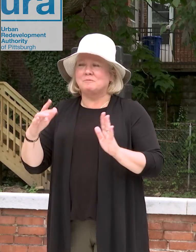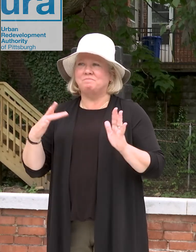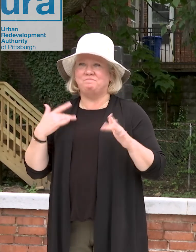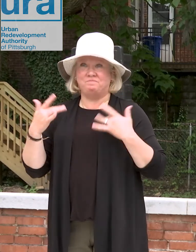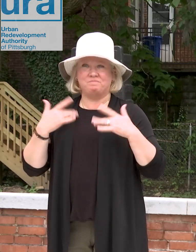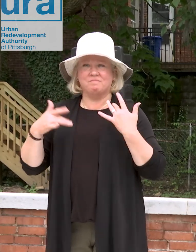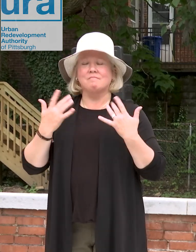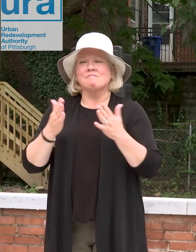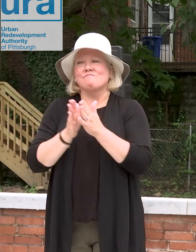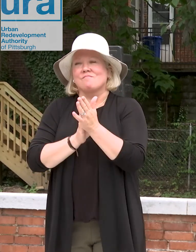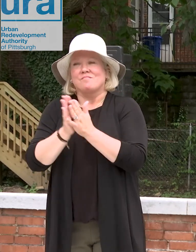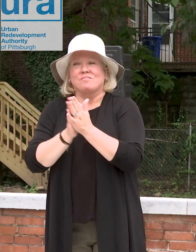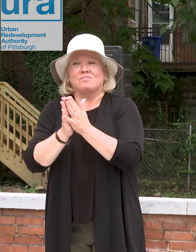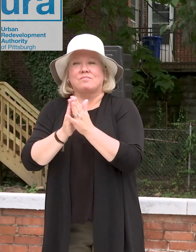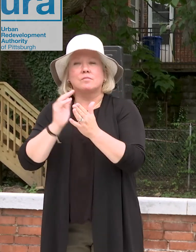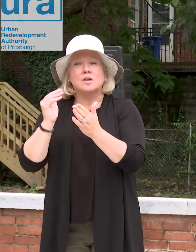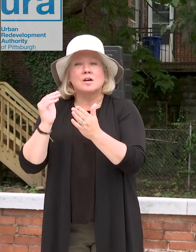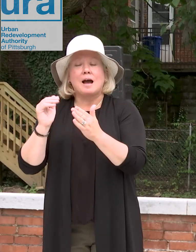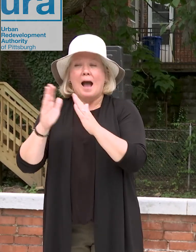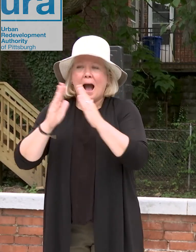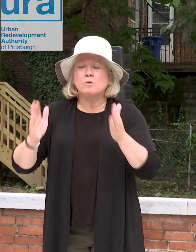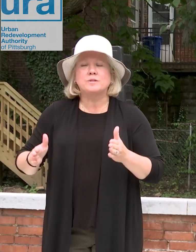because housing, new housing